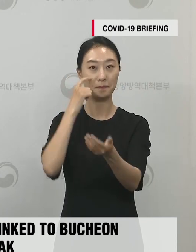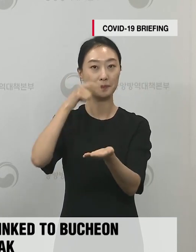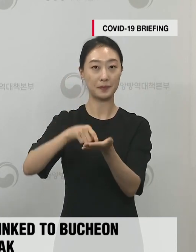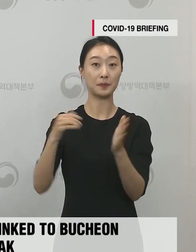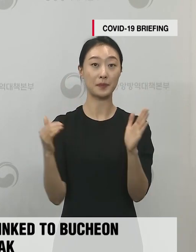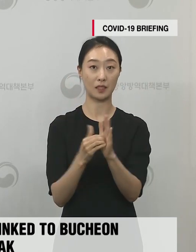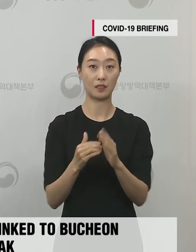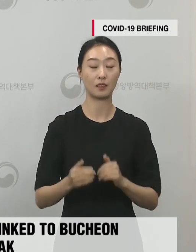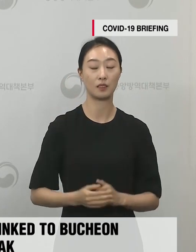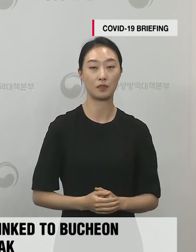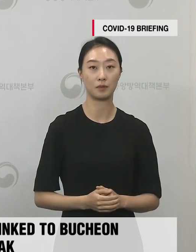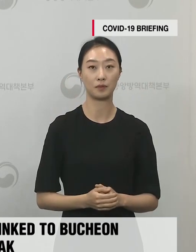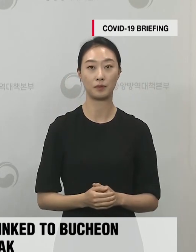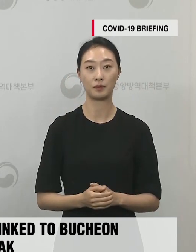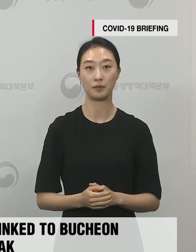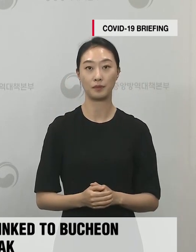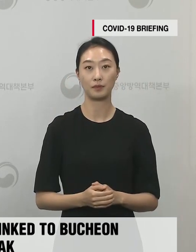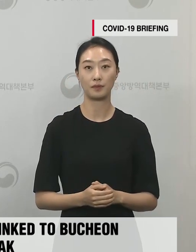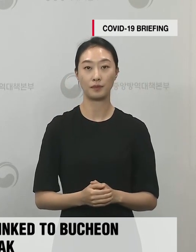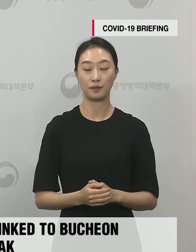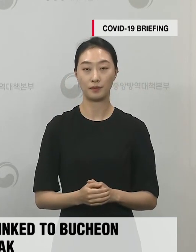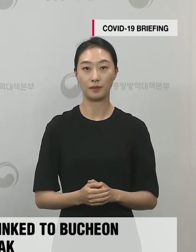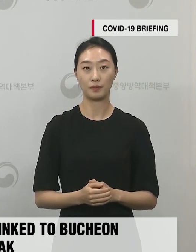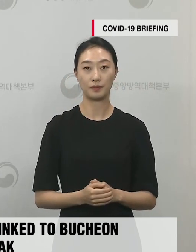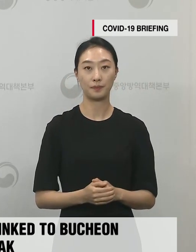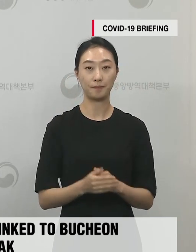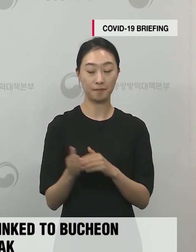confirmed stands at 12.